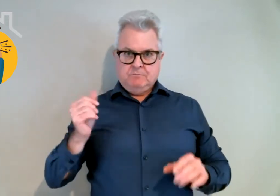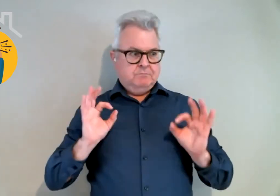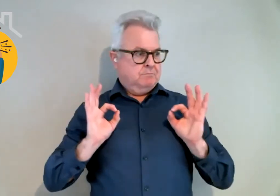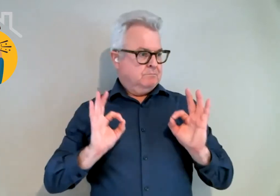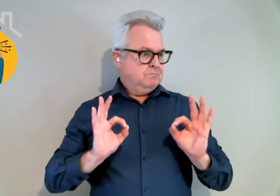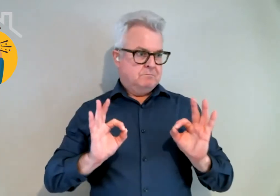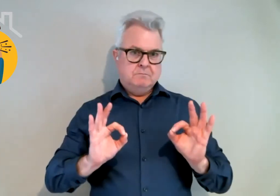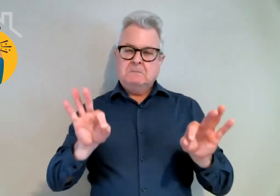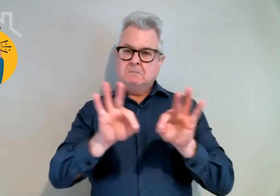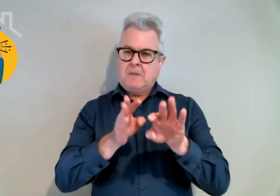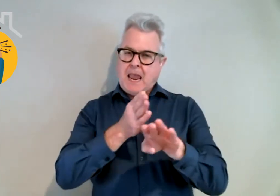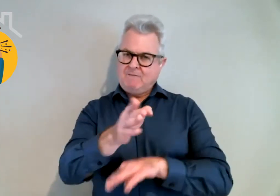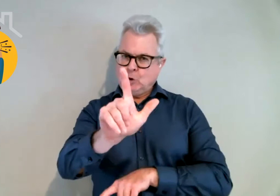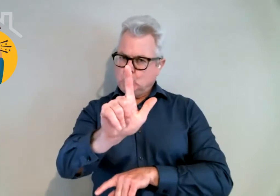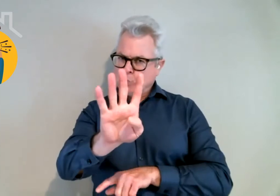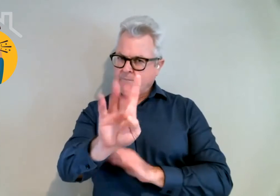until you are symptom-free and you feel better.